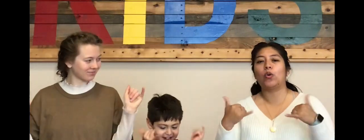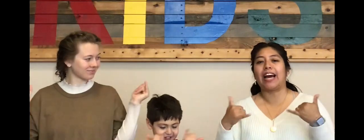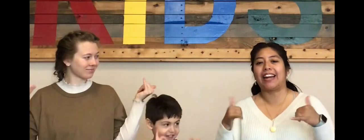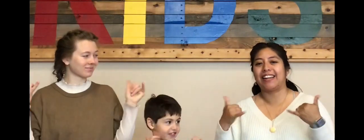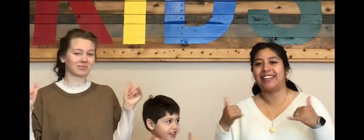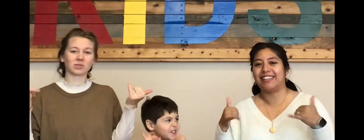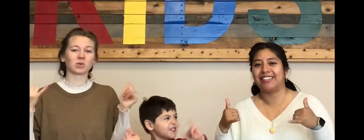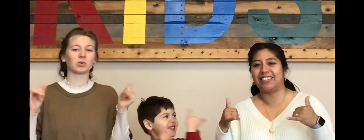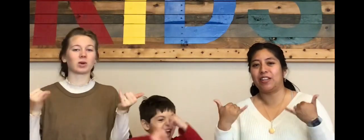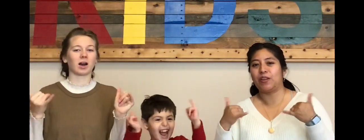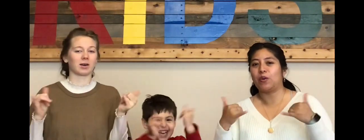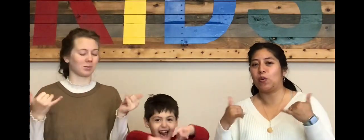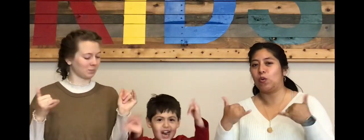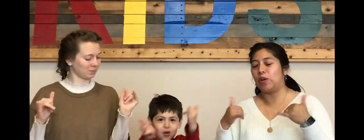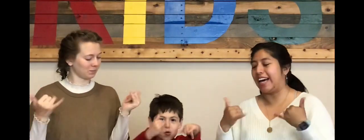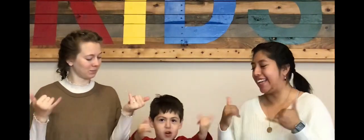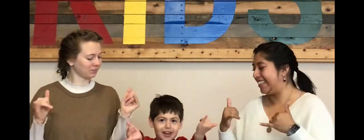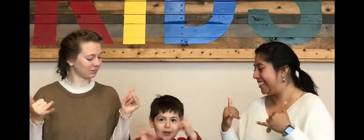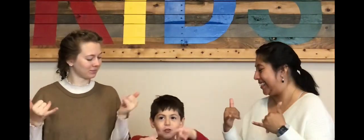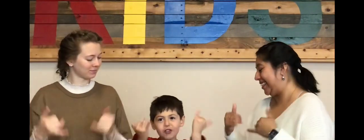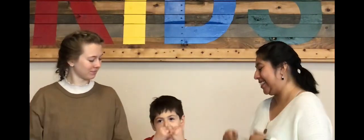Jugar. Jugar. Jugar. Jugar.